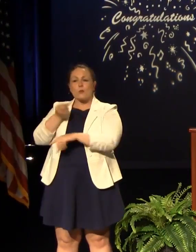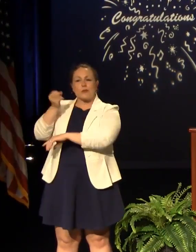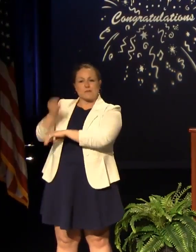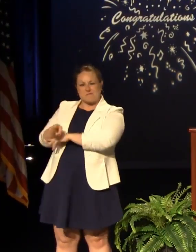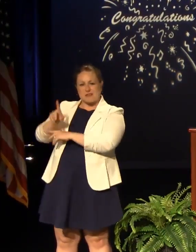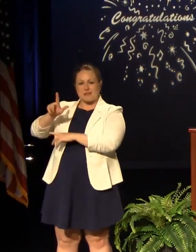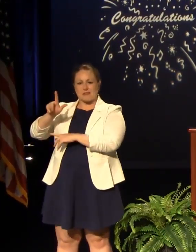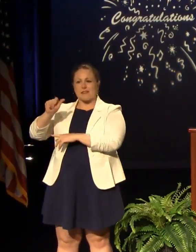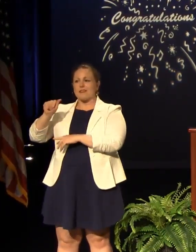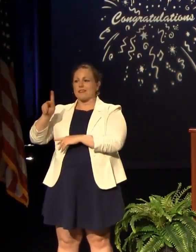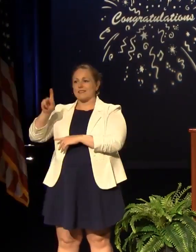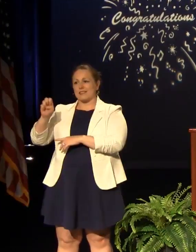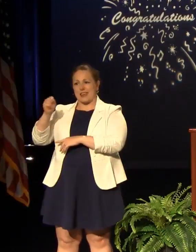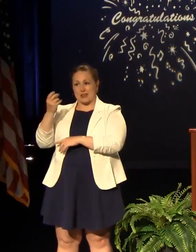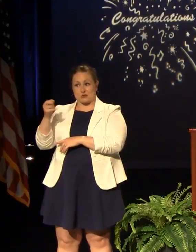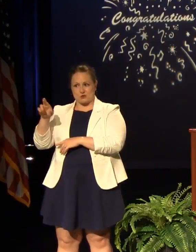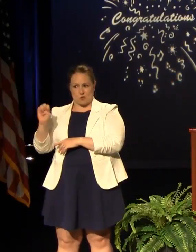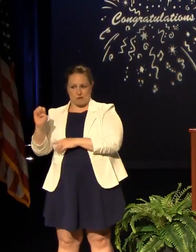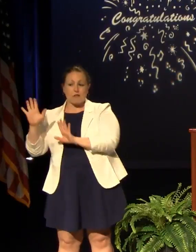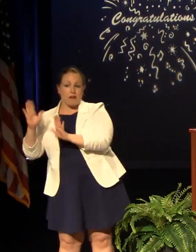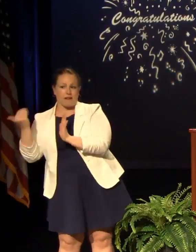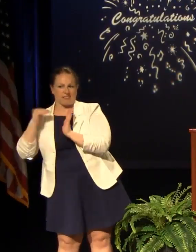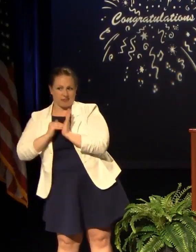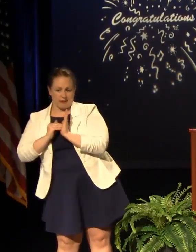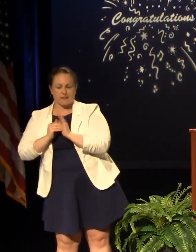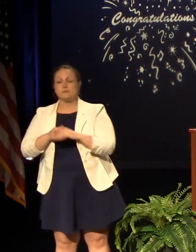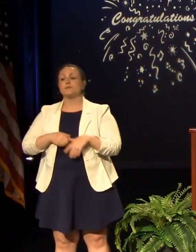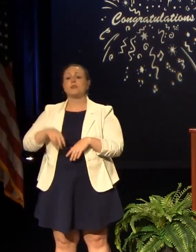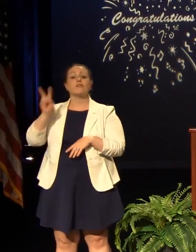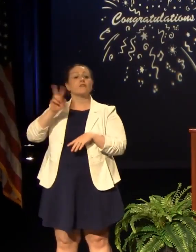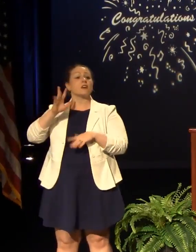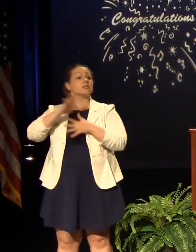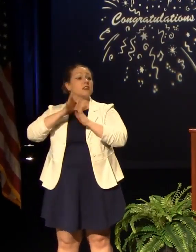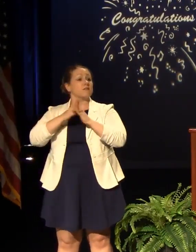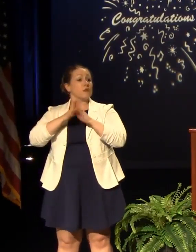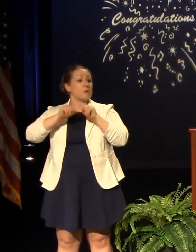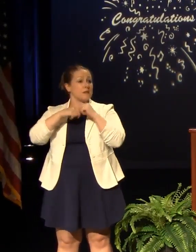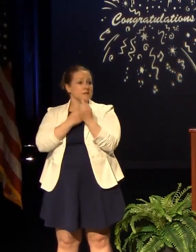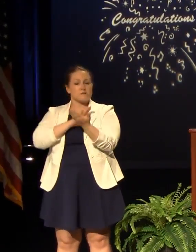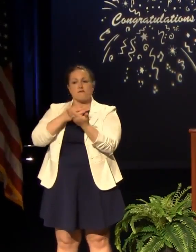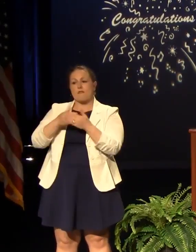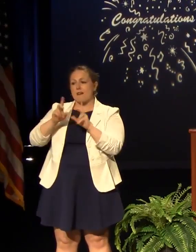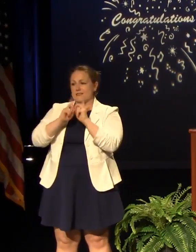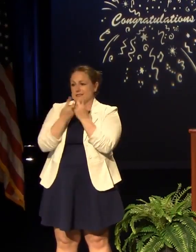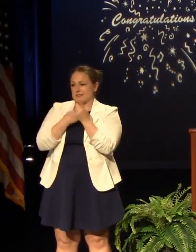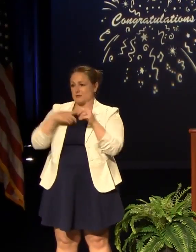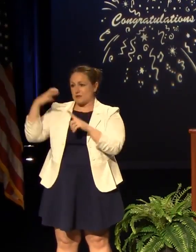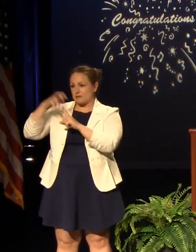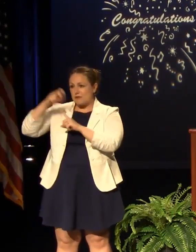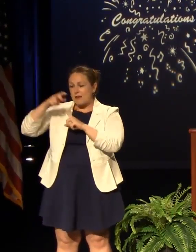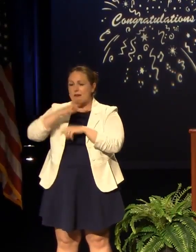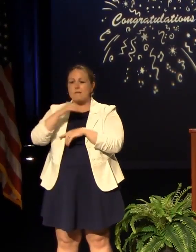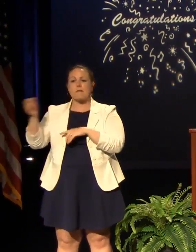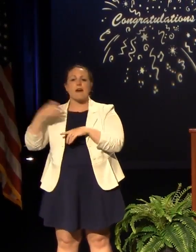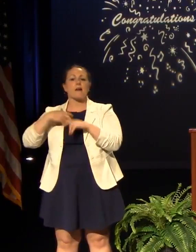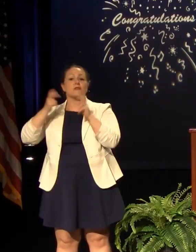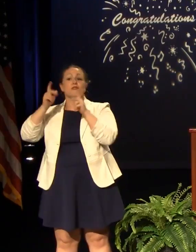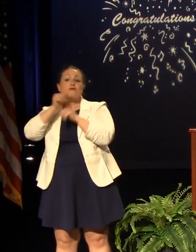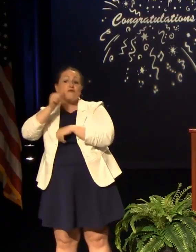add. Our varsity football team made it to the district championships, and our girls' varsity basketball team won